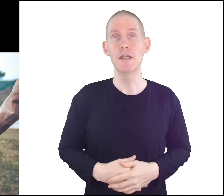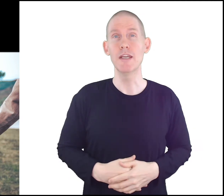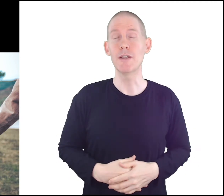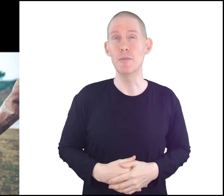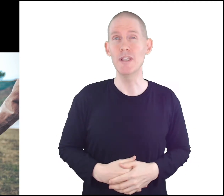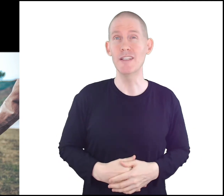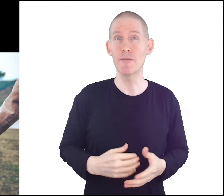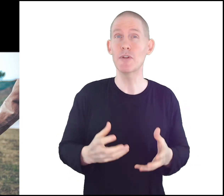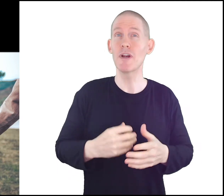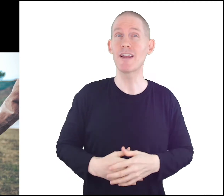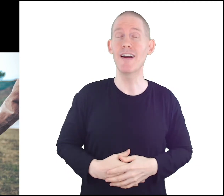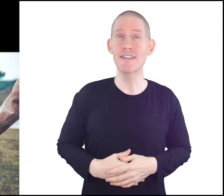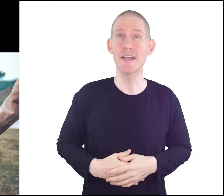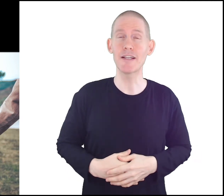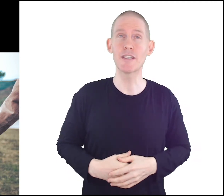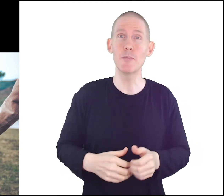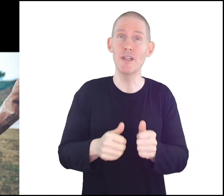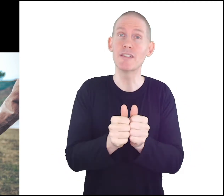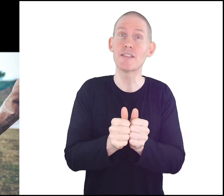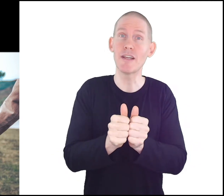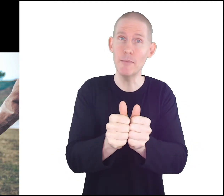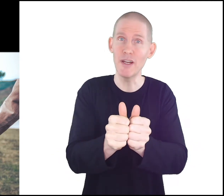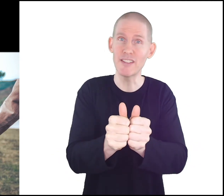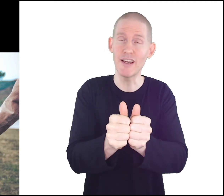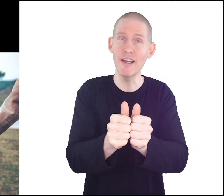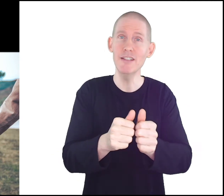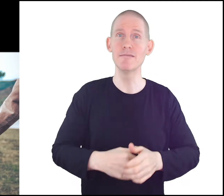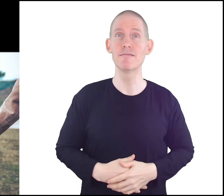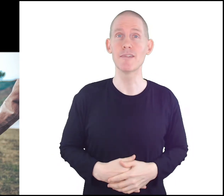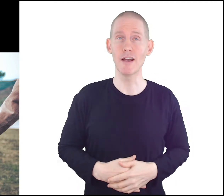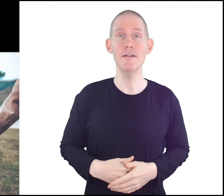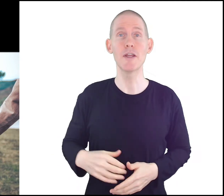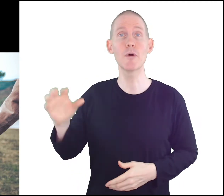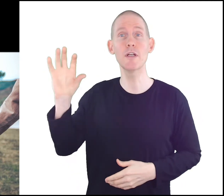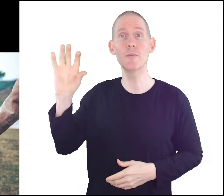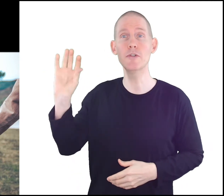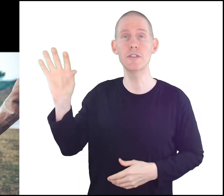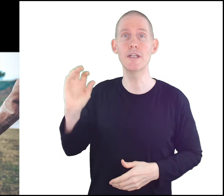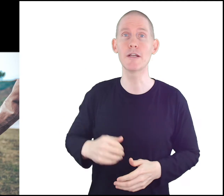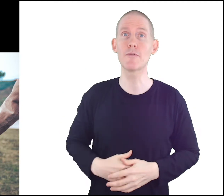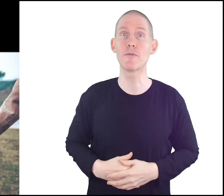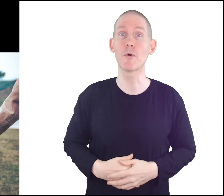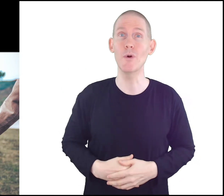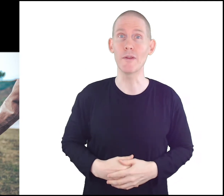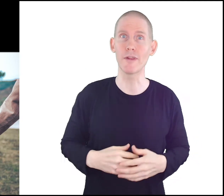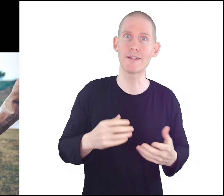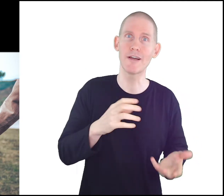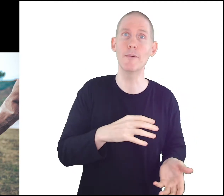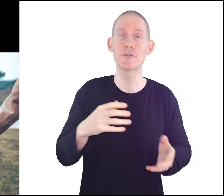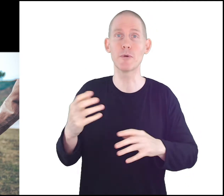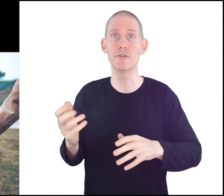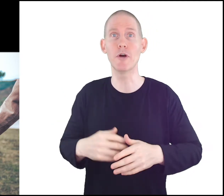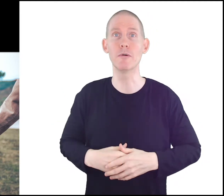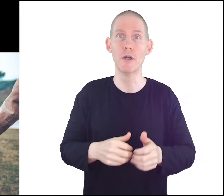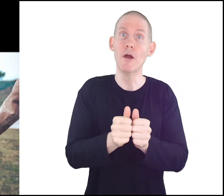can mean, given the right context, it can mean side by side. And we're going to be using it here for with, like Tom is with Joe.